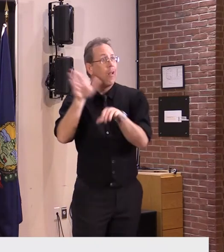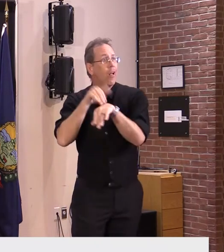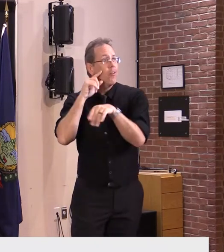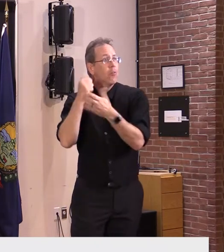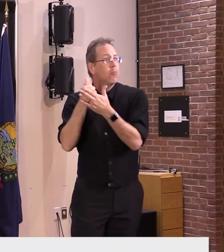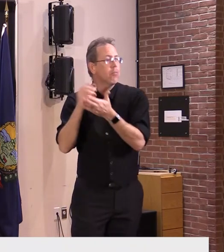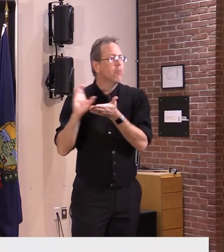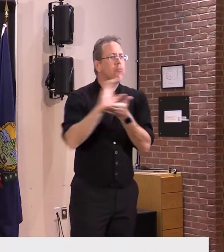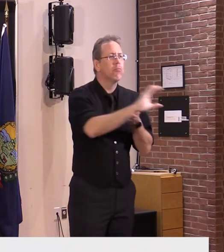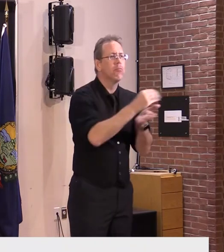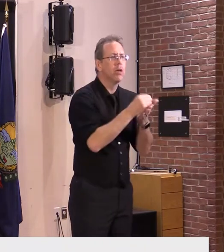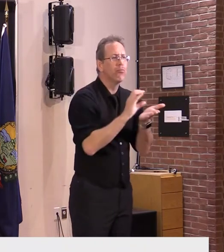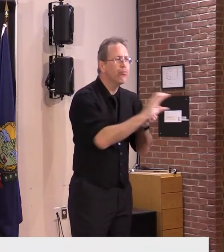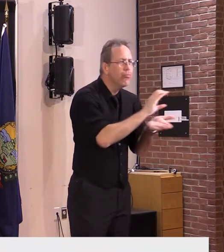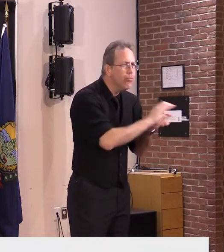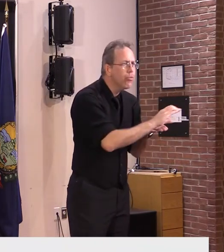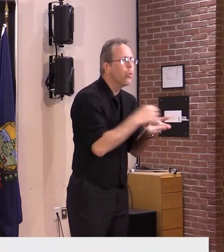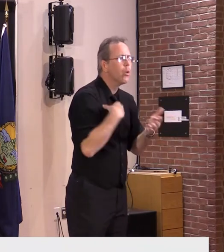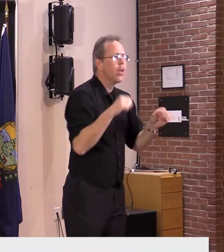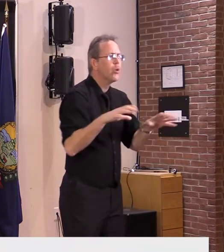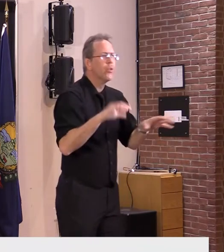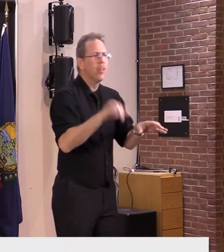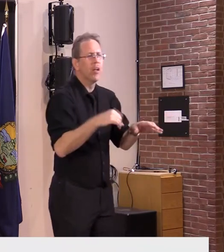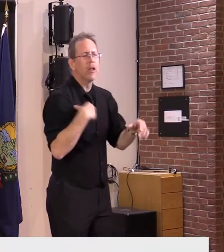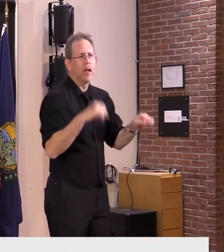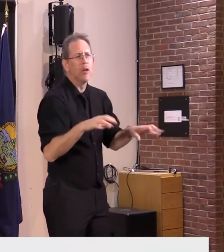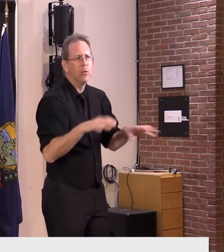accomplish that. My concern